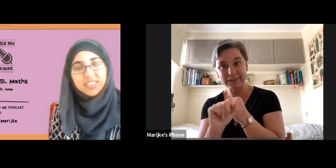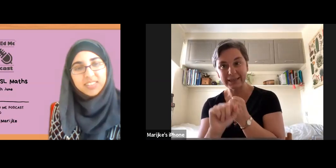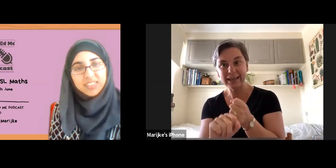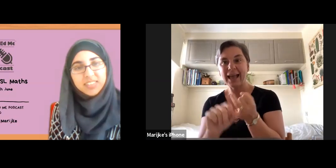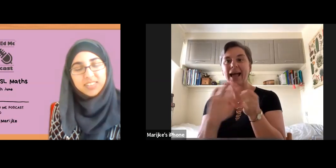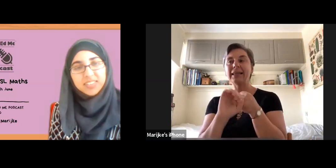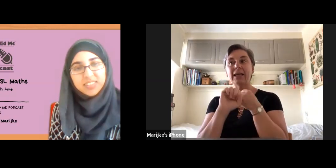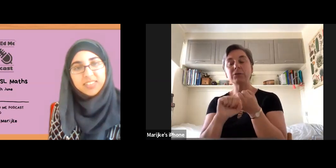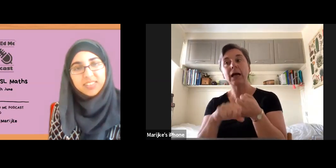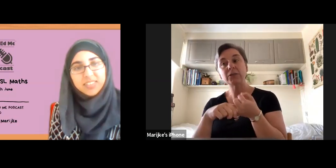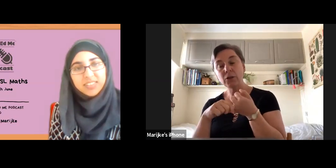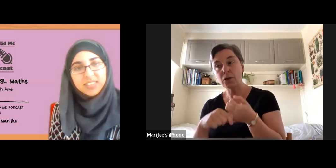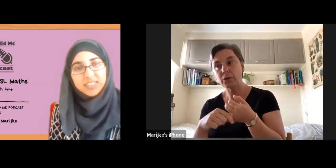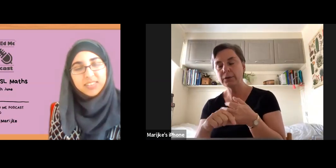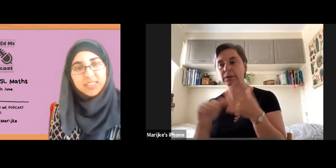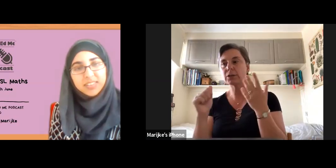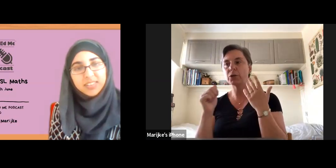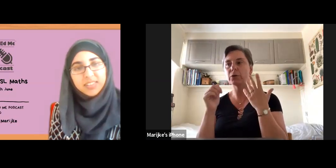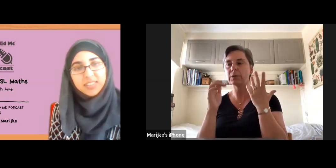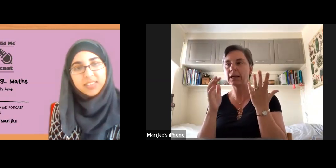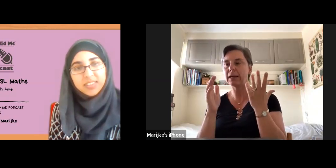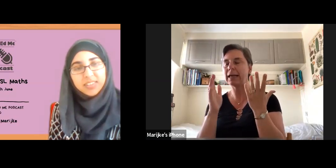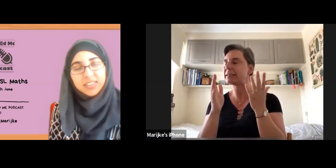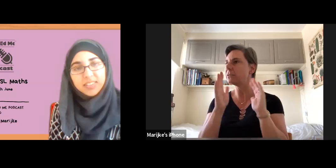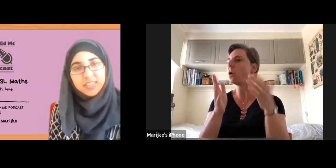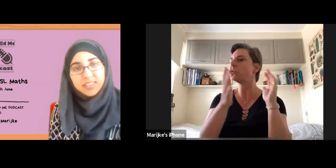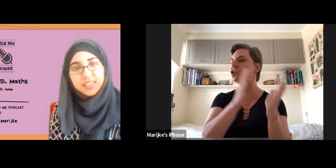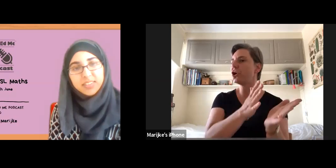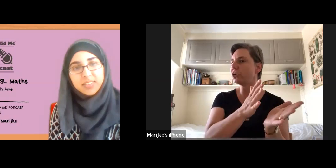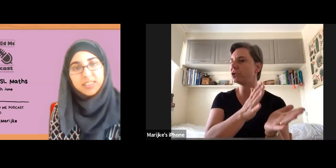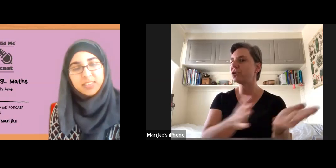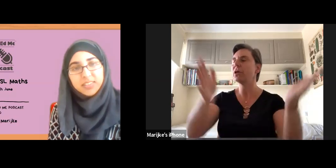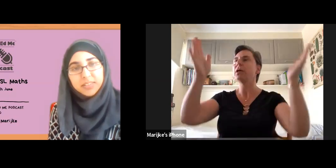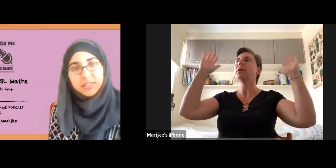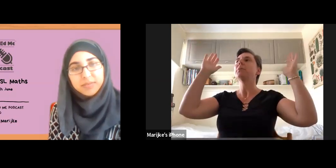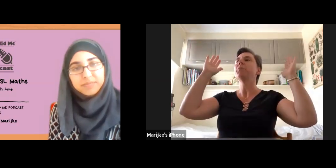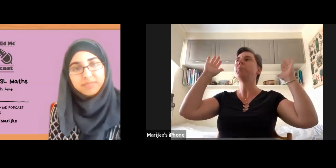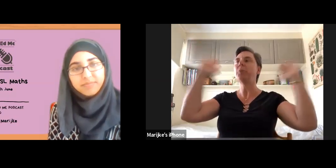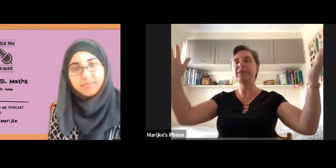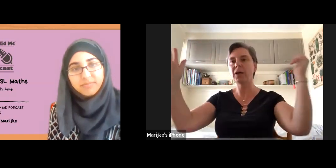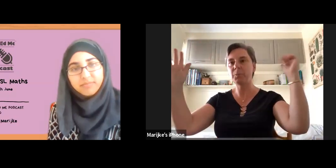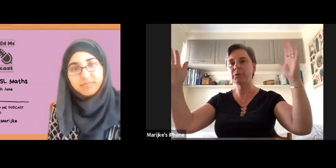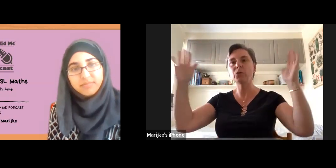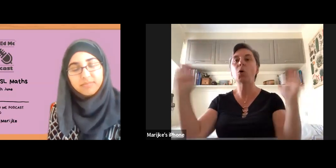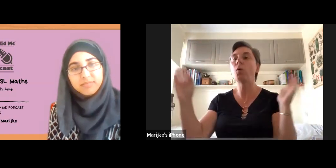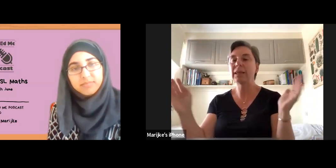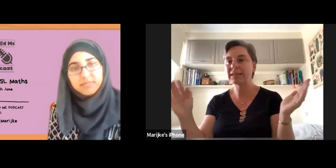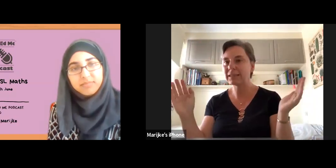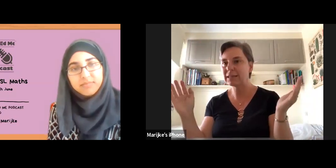obviously. And I also had to learn it's not just putting up your normal lessons that